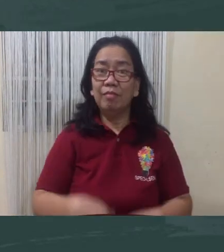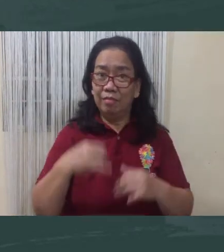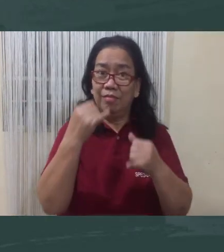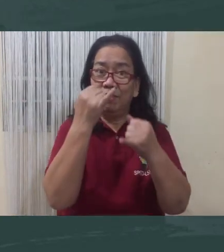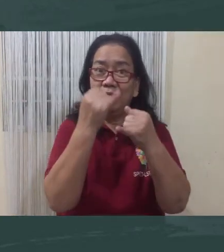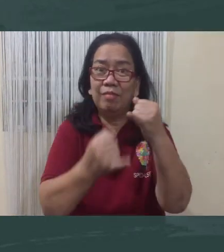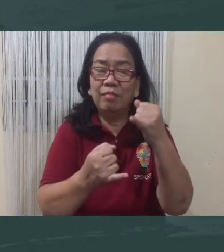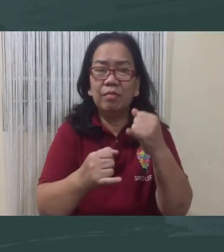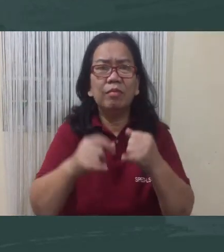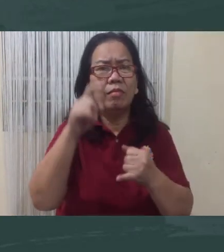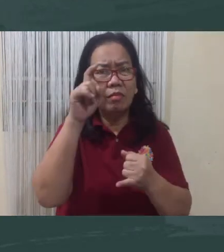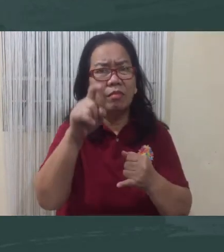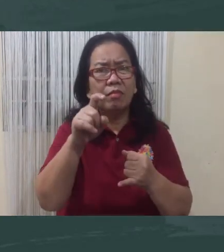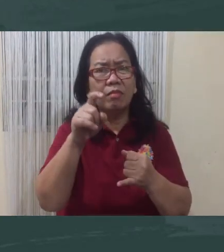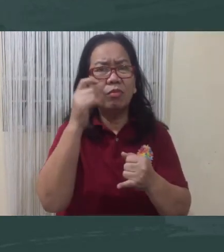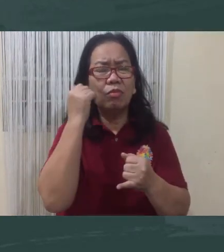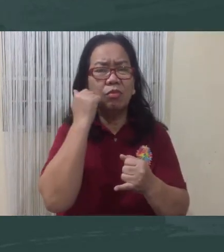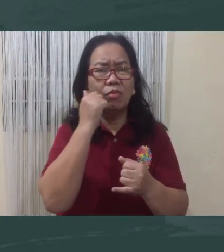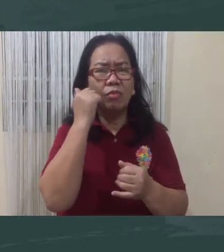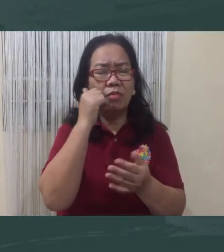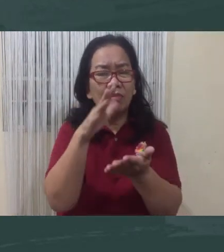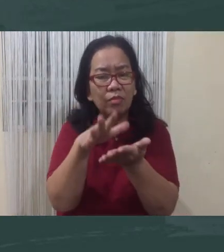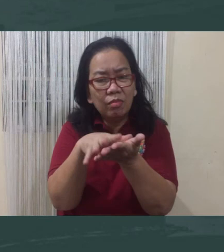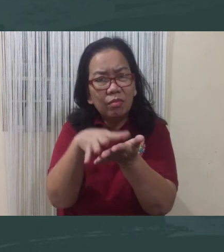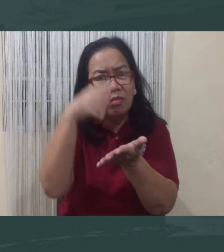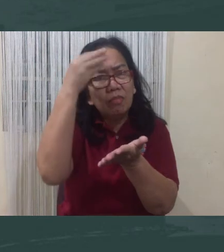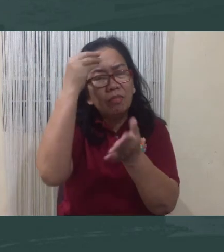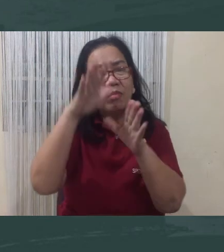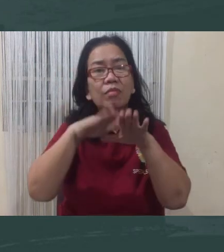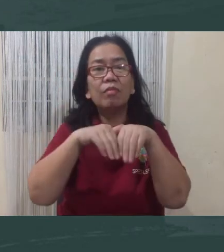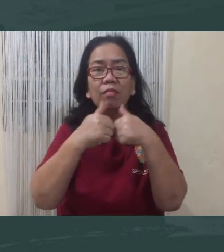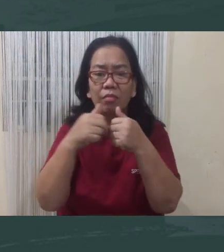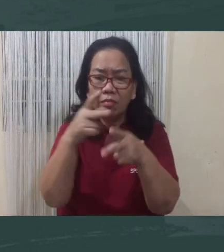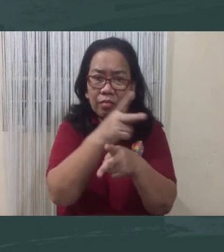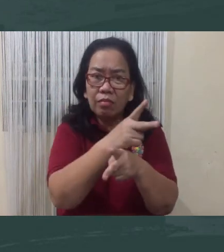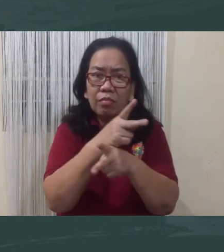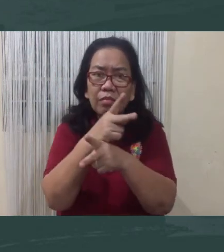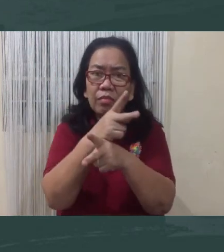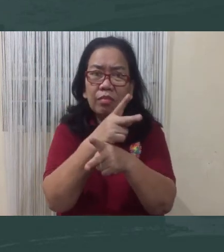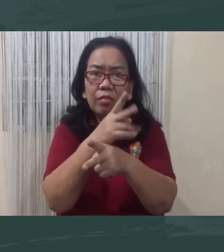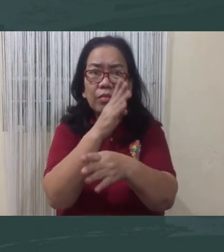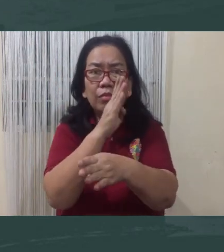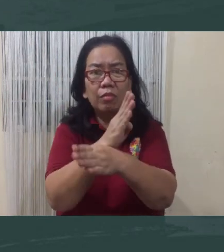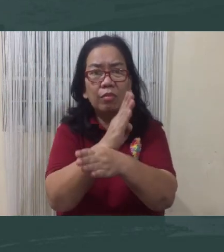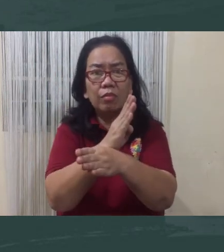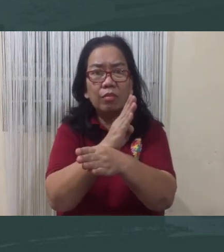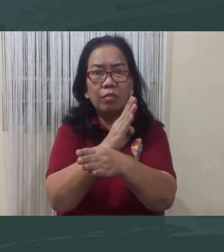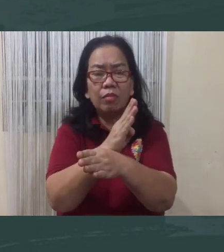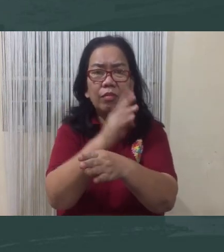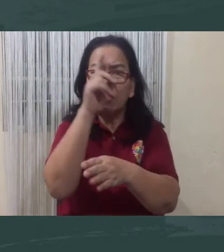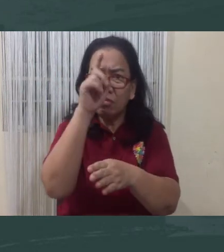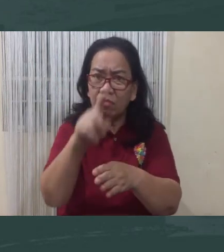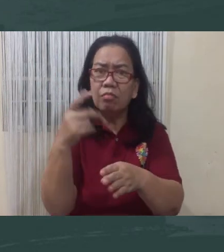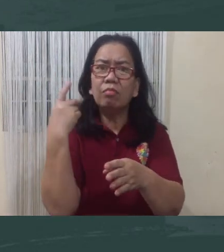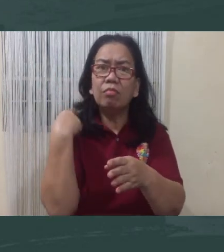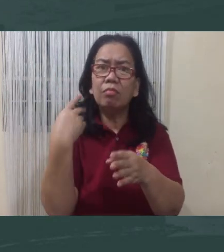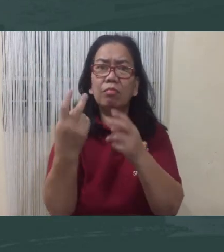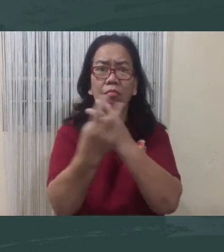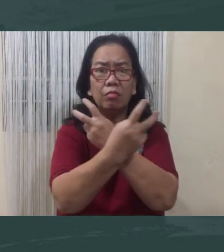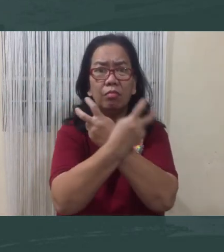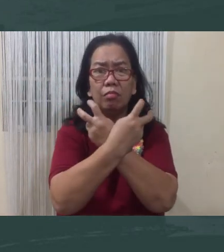Last, we should learn about ways of keeping our bones healthy to prevent common injuries and diseases.